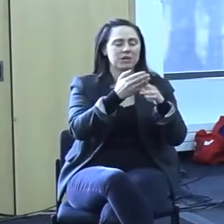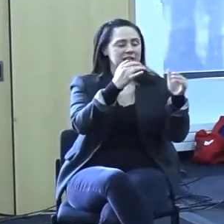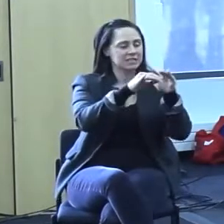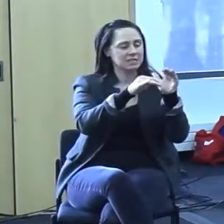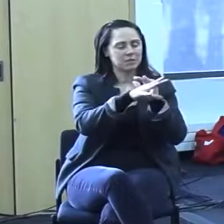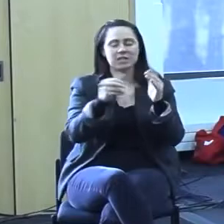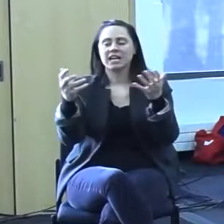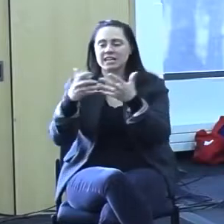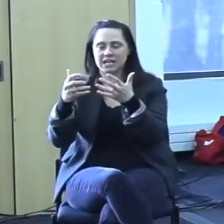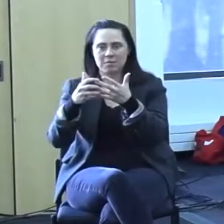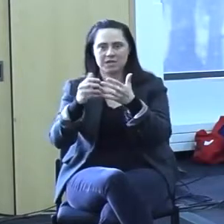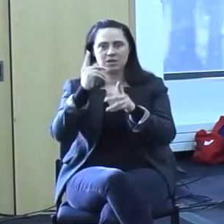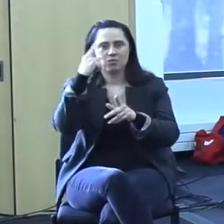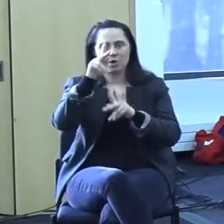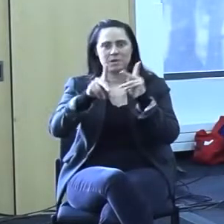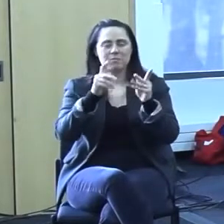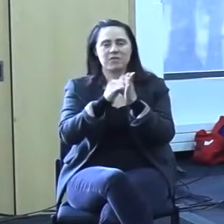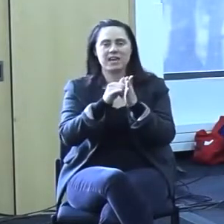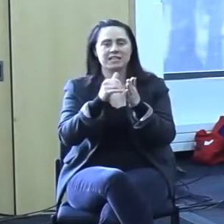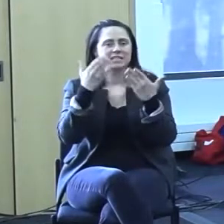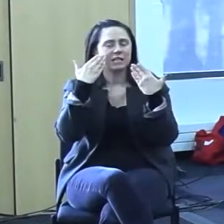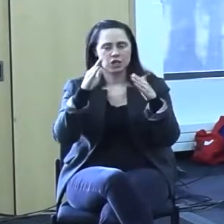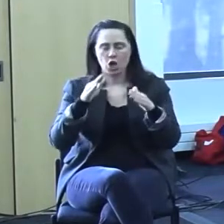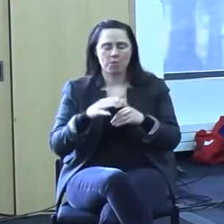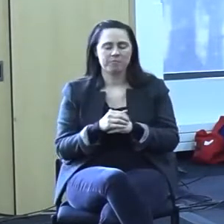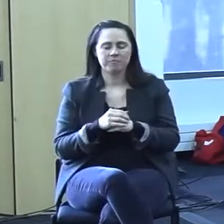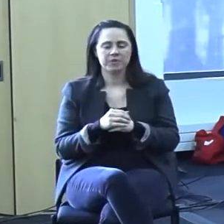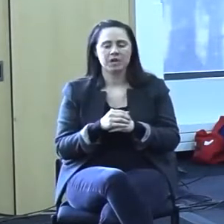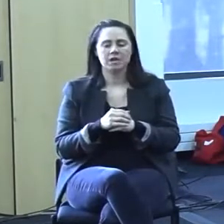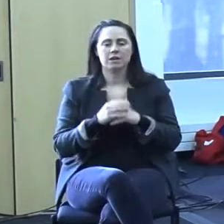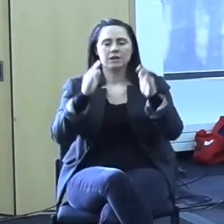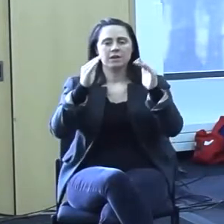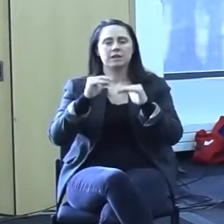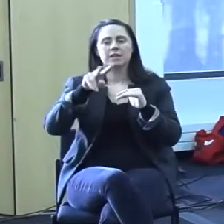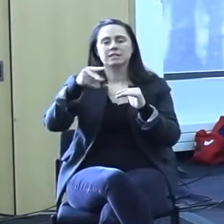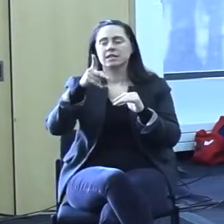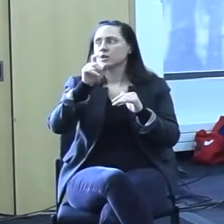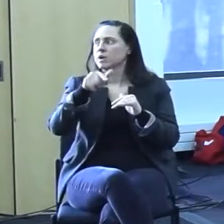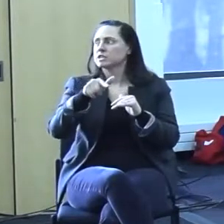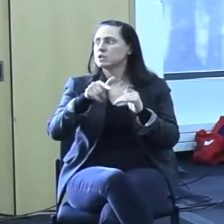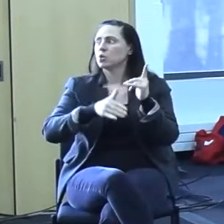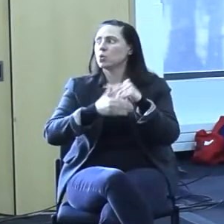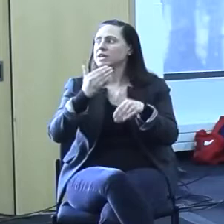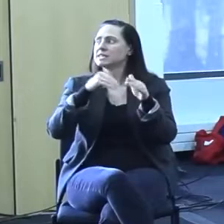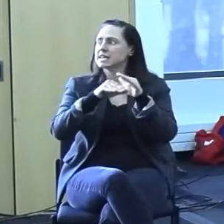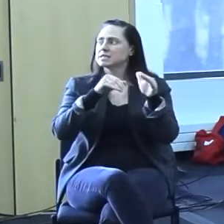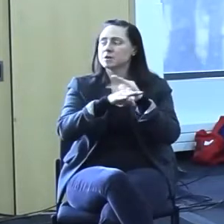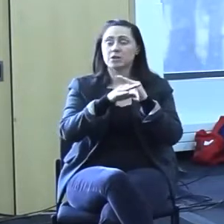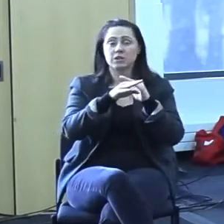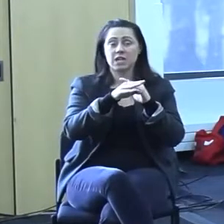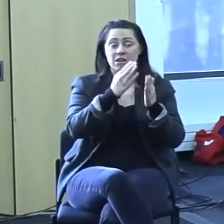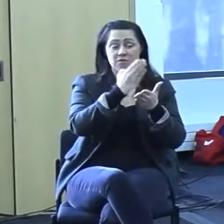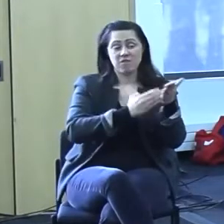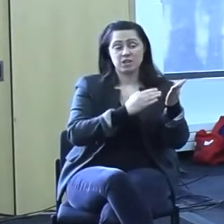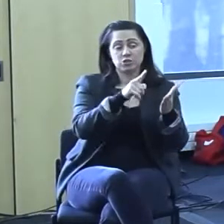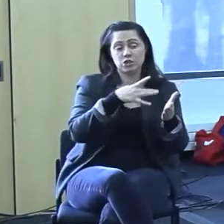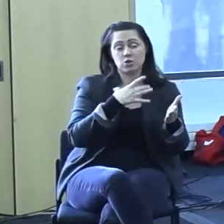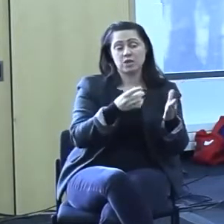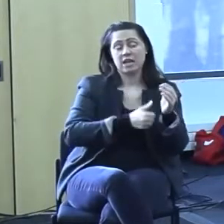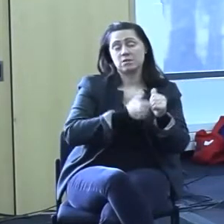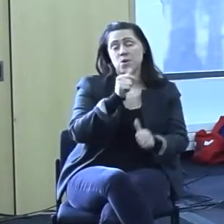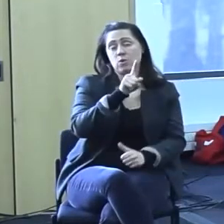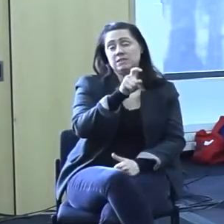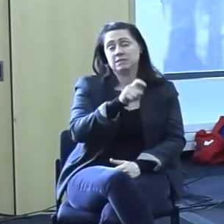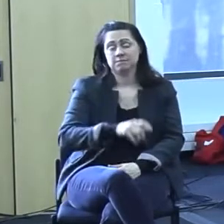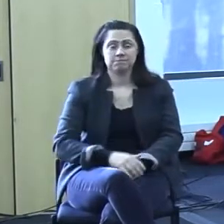people who did not know. Um, so for the second question is, what accessibility feature do you like the